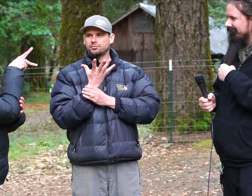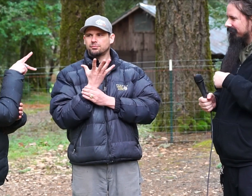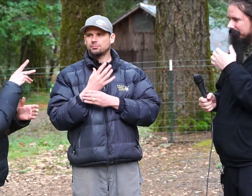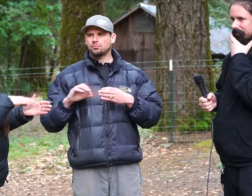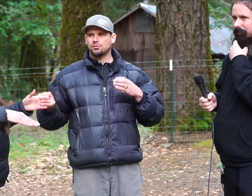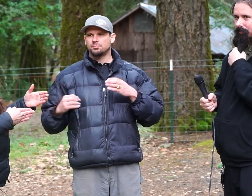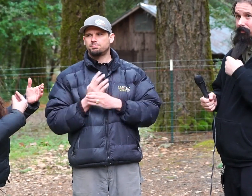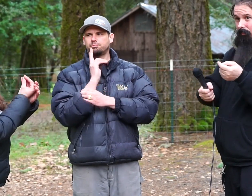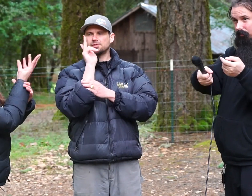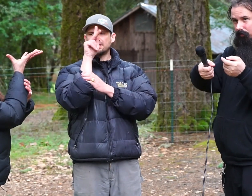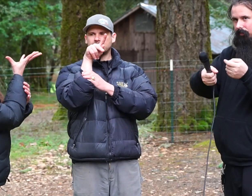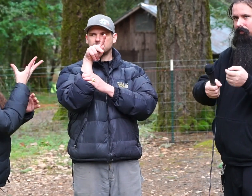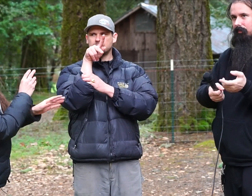or plant yeah